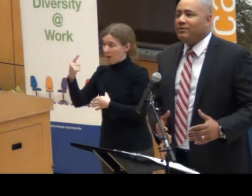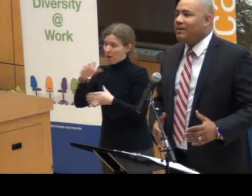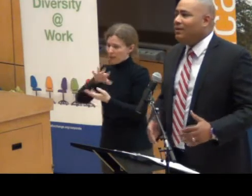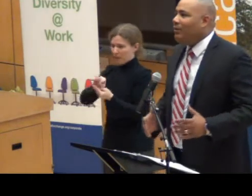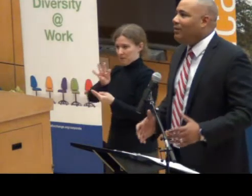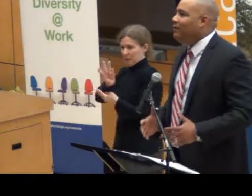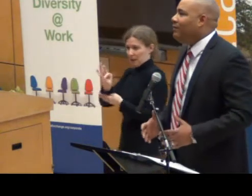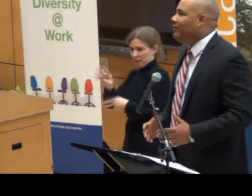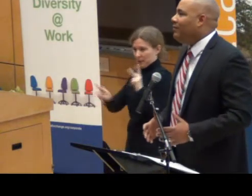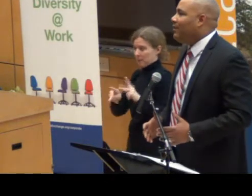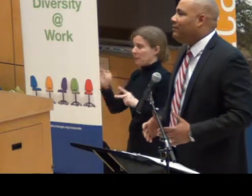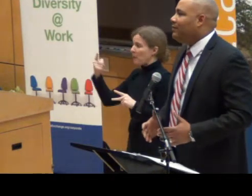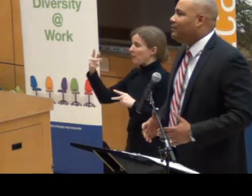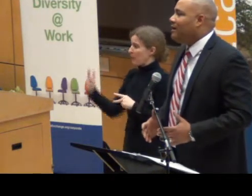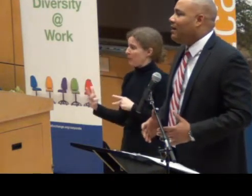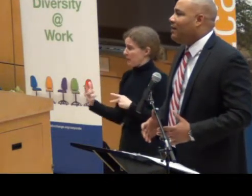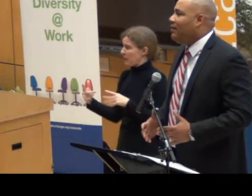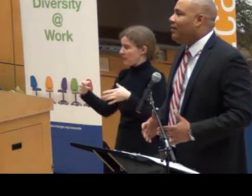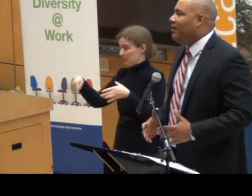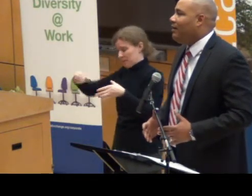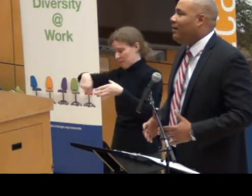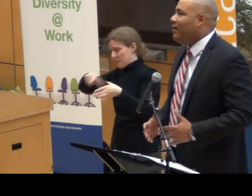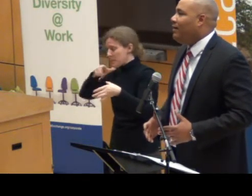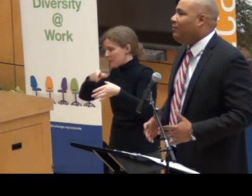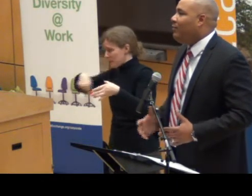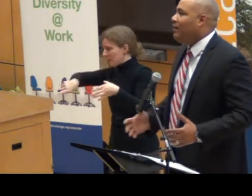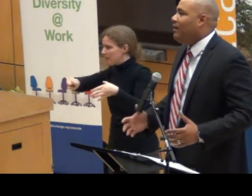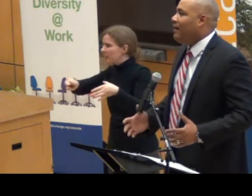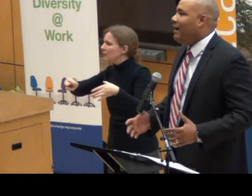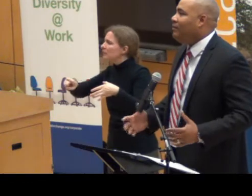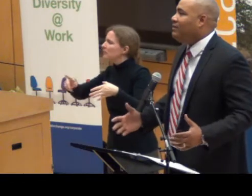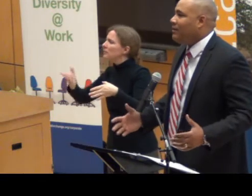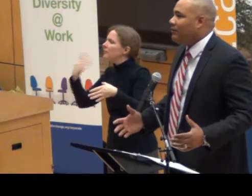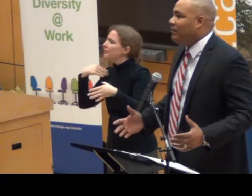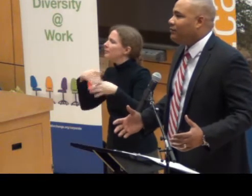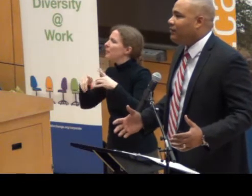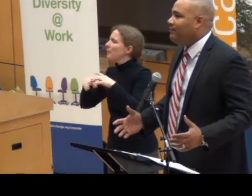49 members, one-third of our members are born